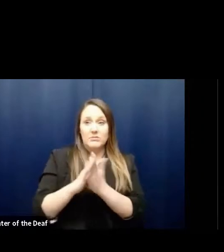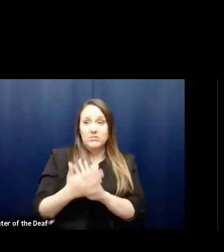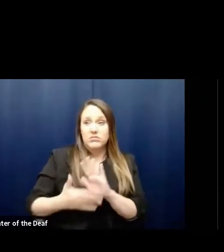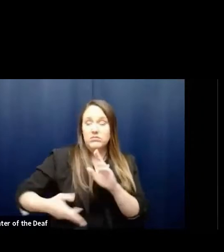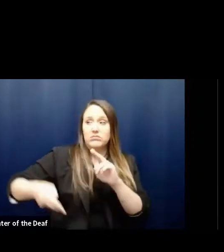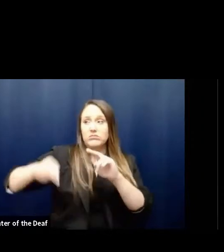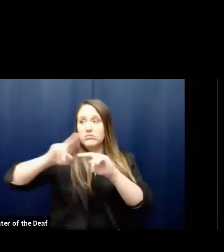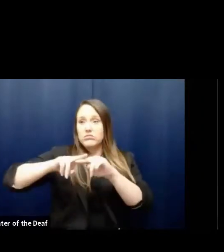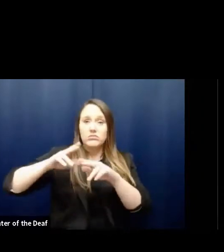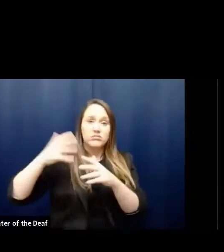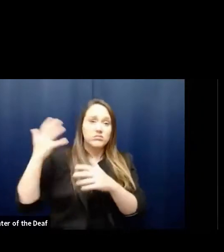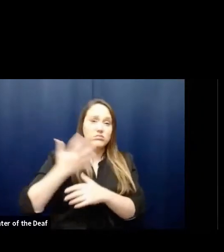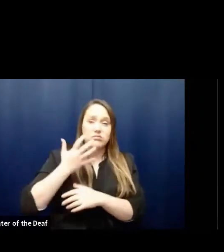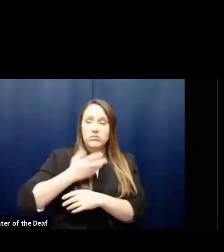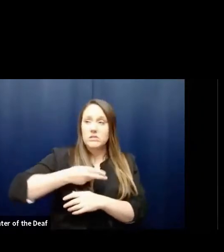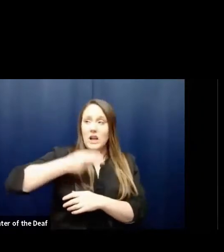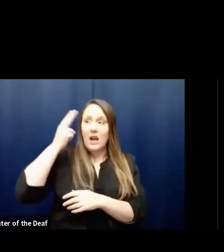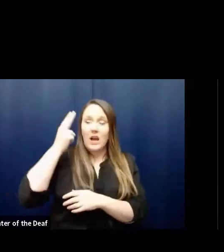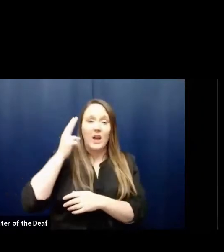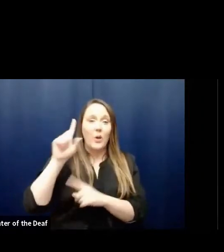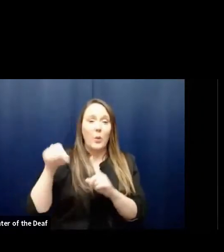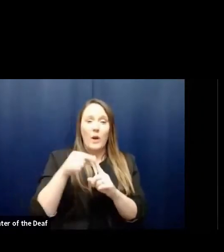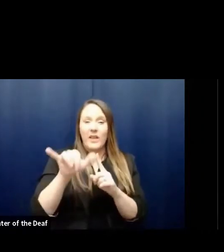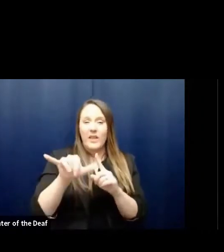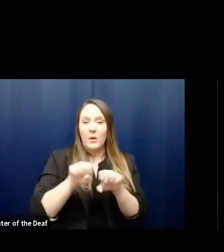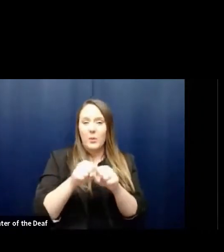tracing is impossible? And when is that breaking point?